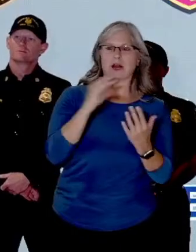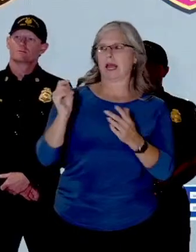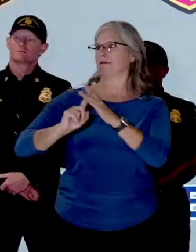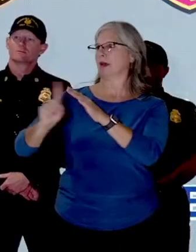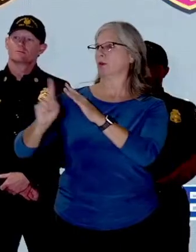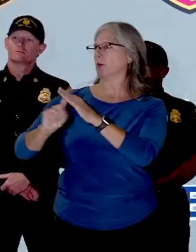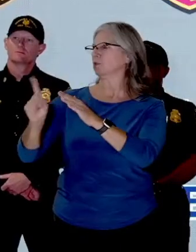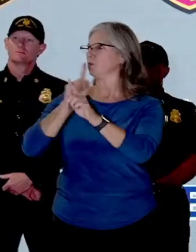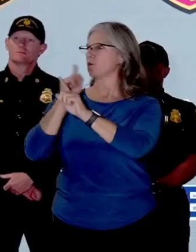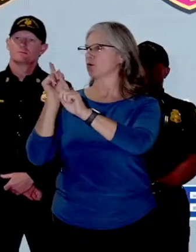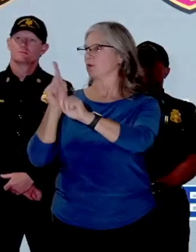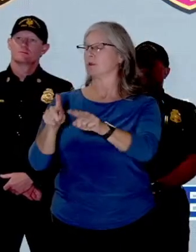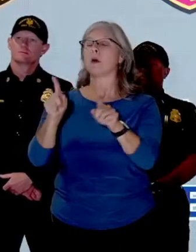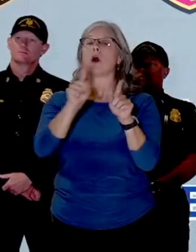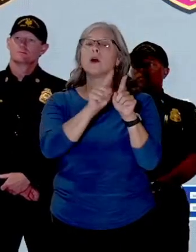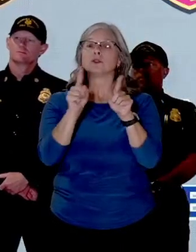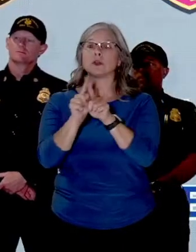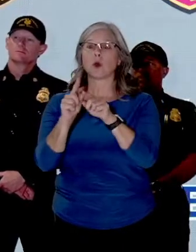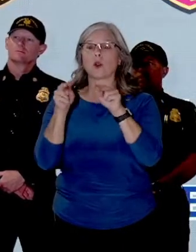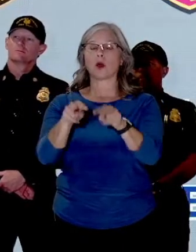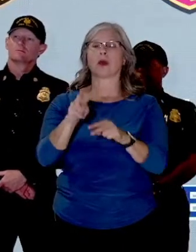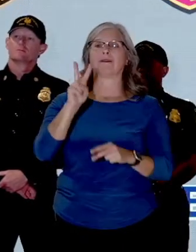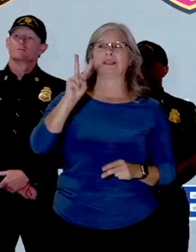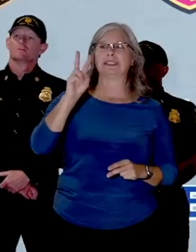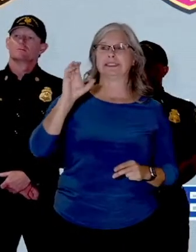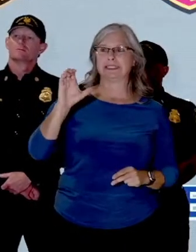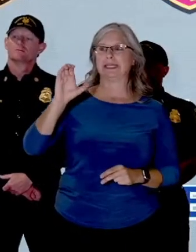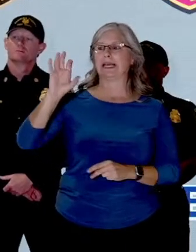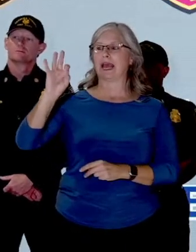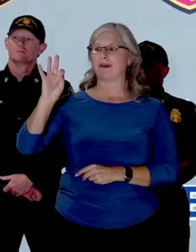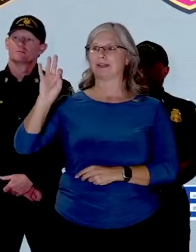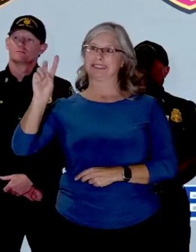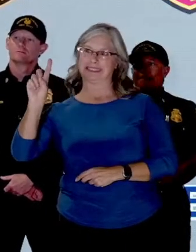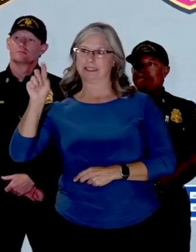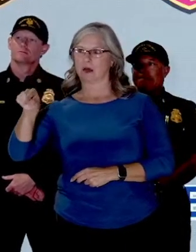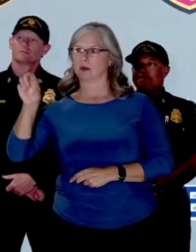evacuation orders. And also to go to vcfd.org where you can find all